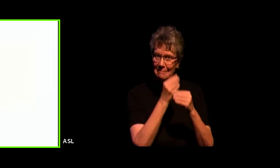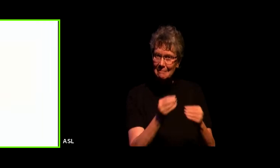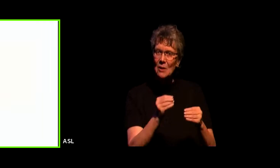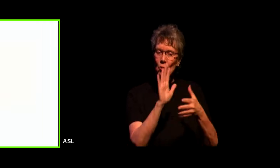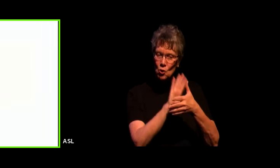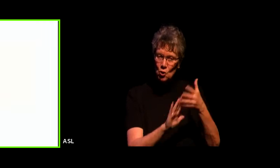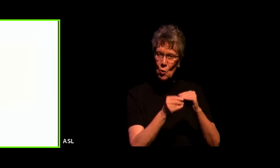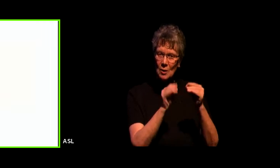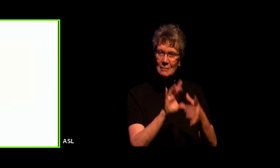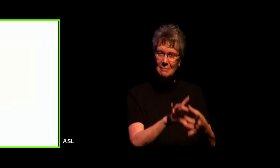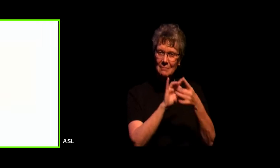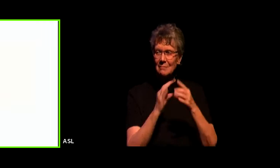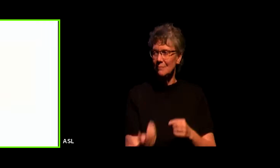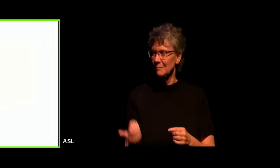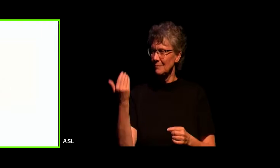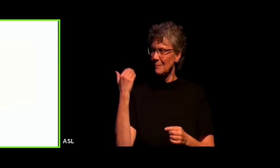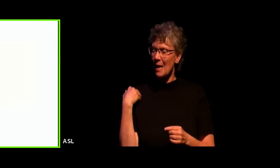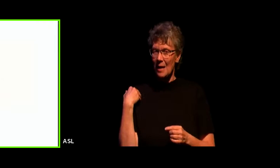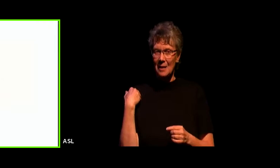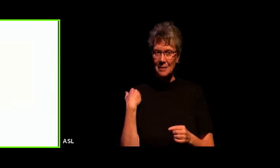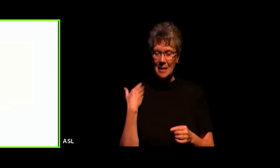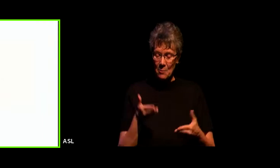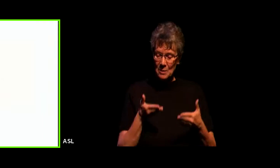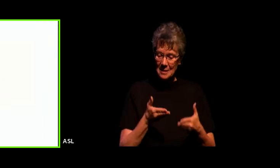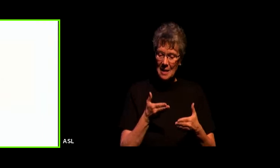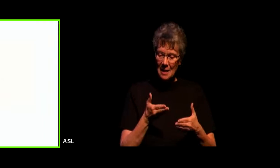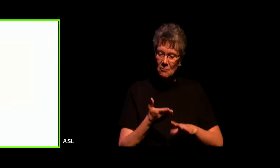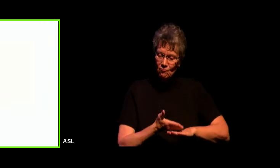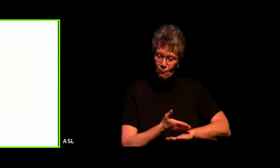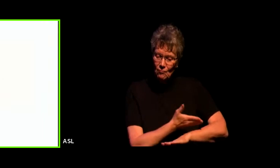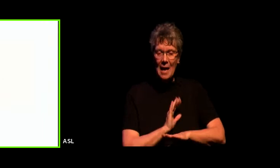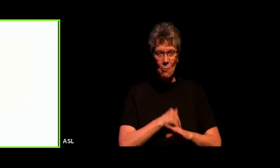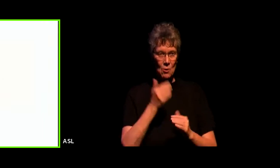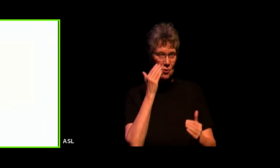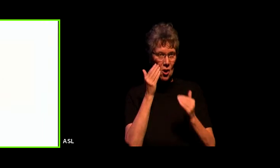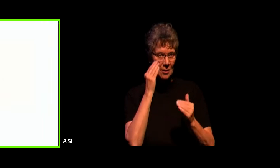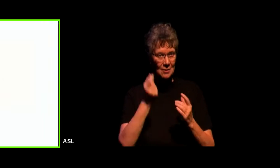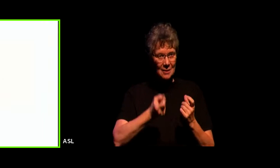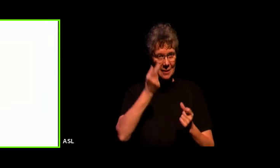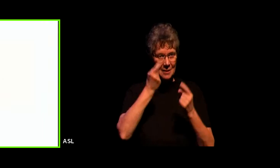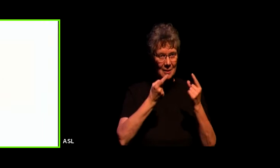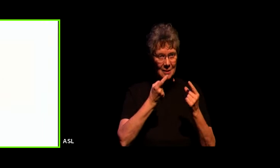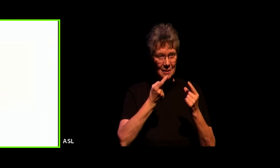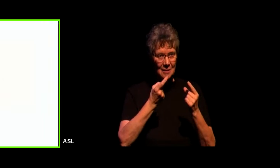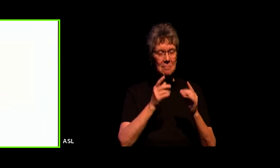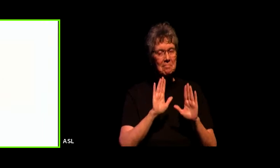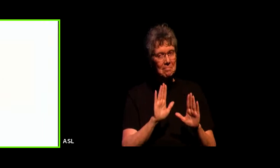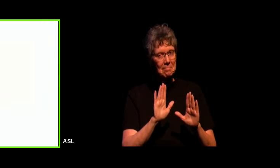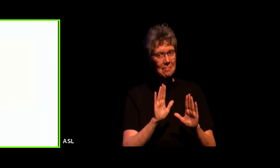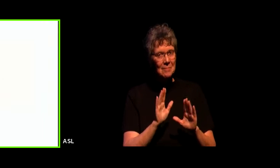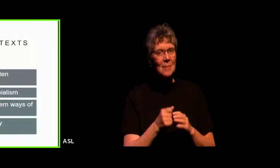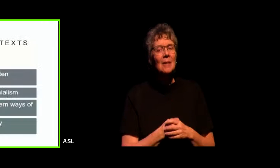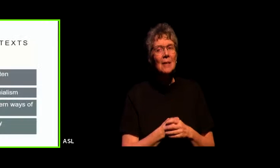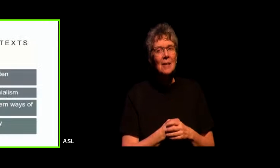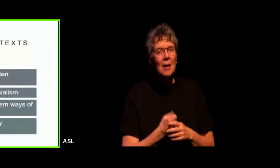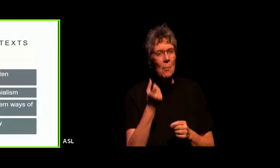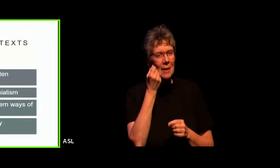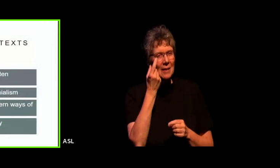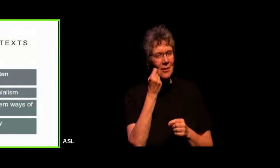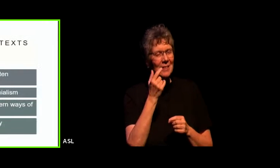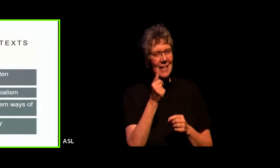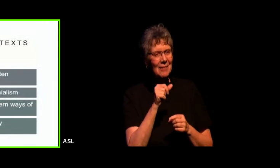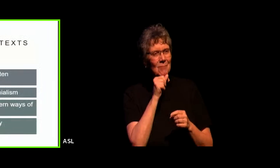was for enriching our understandings. But what this really glosses over is where archaeology comes